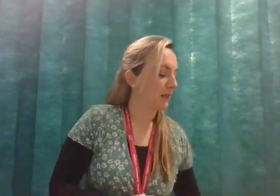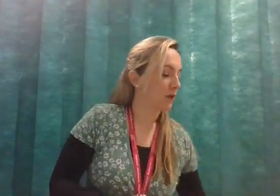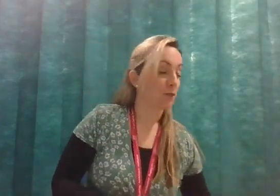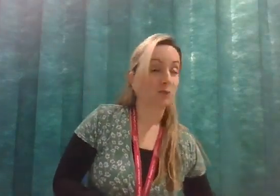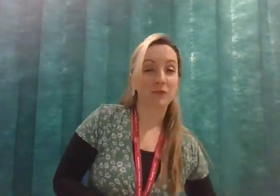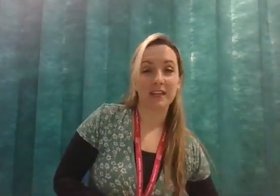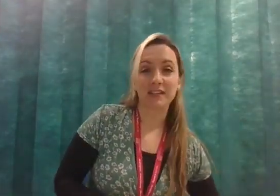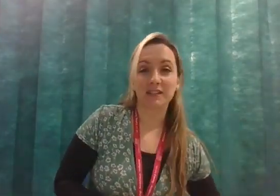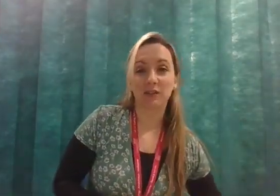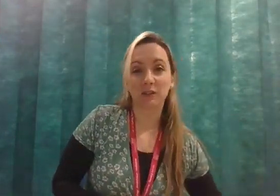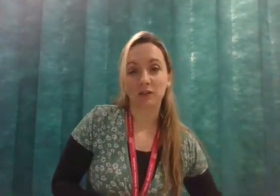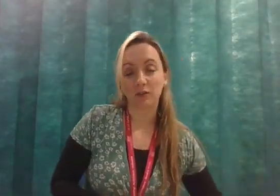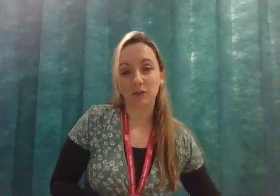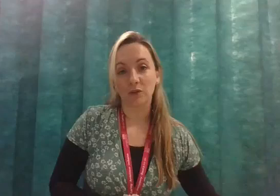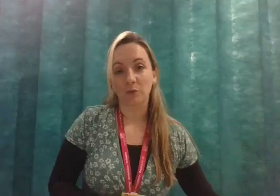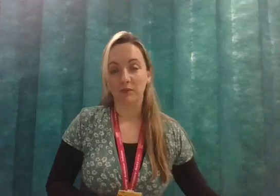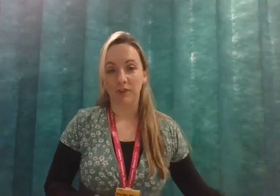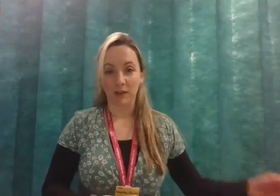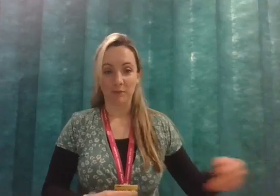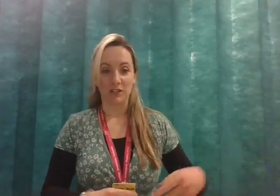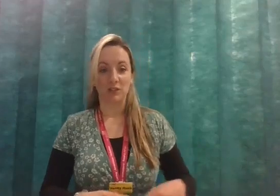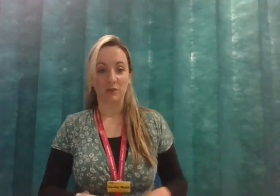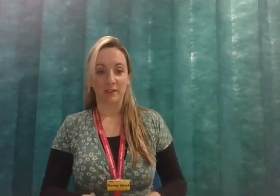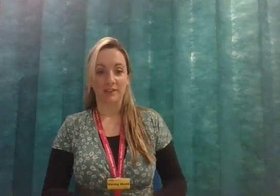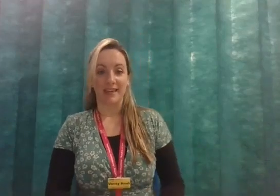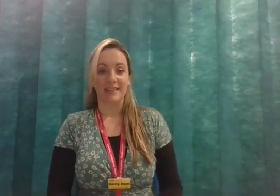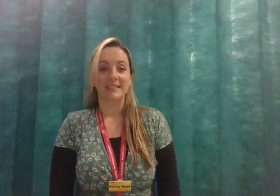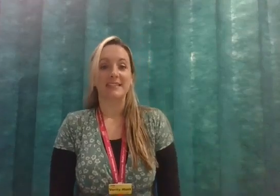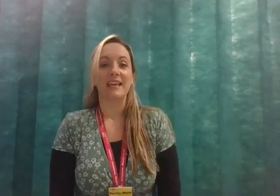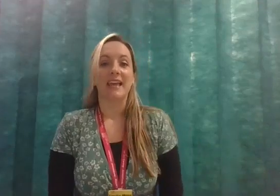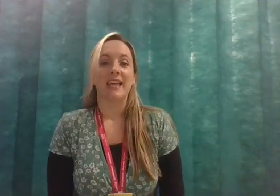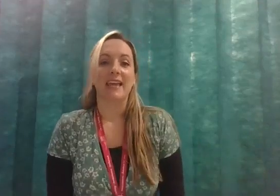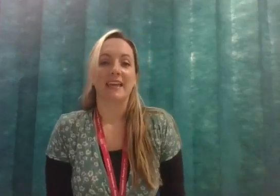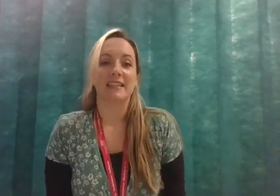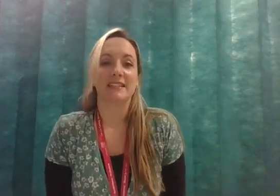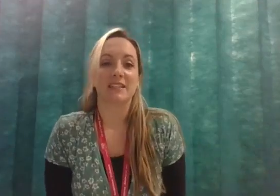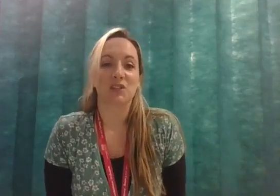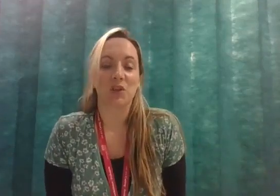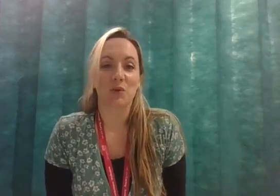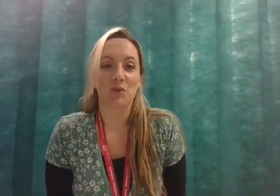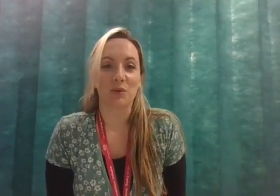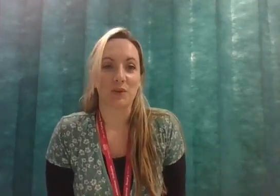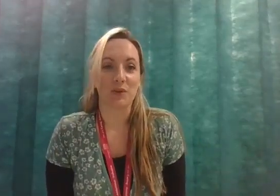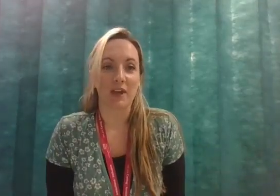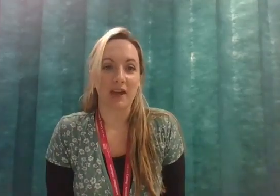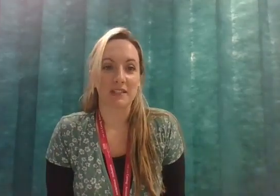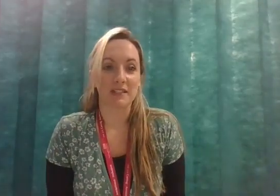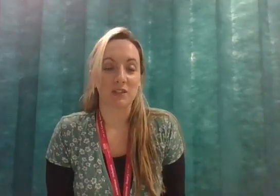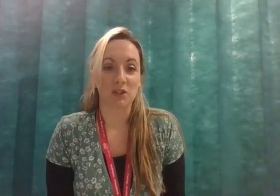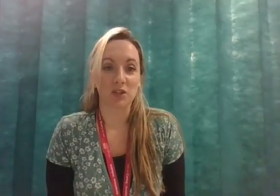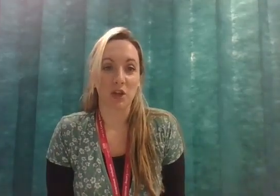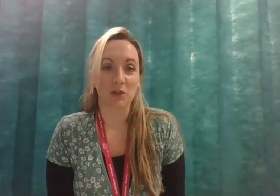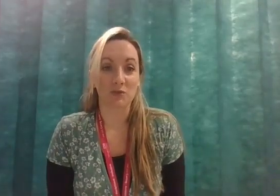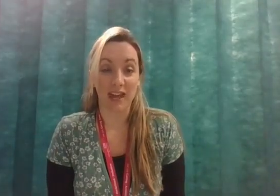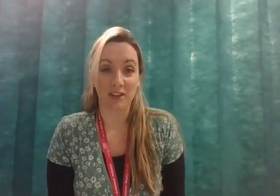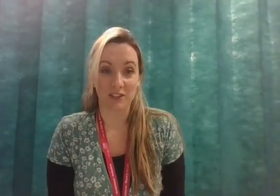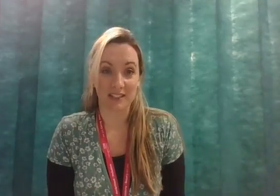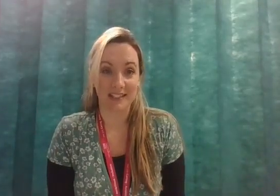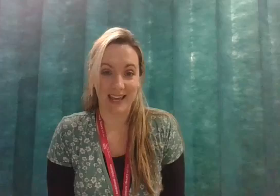The reason that we recommend doing this is so that the child can